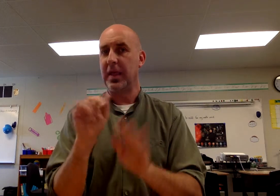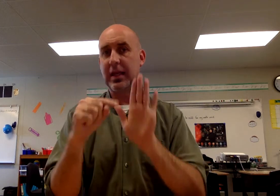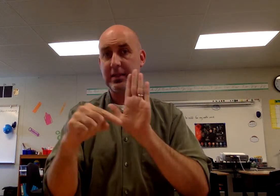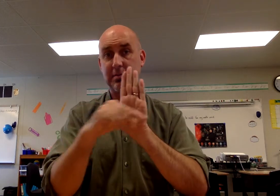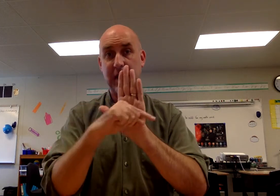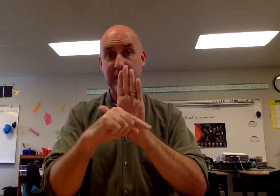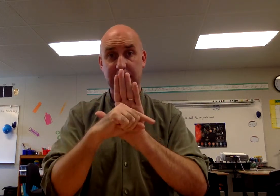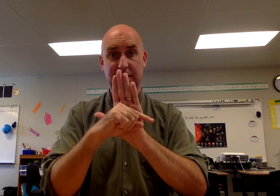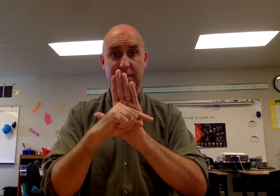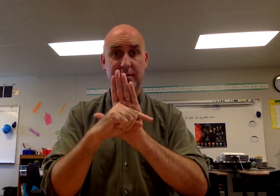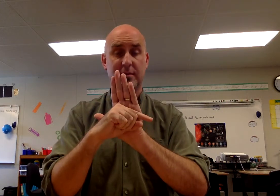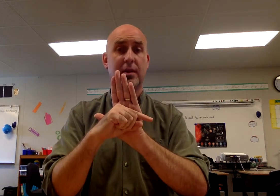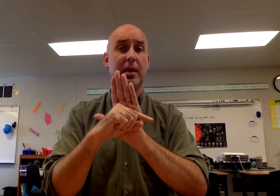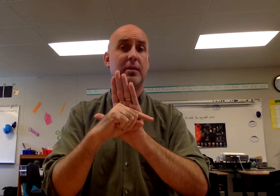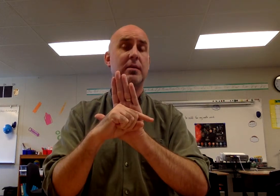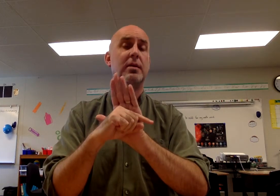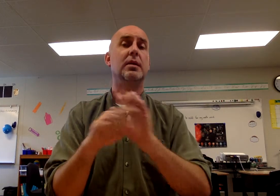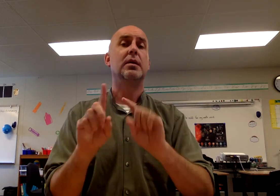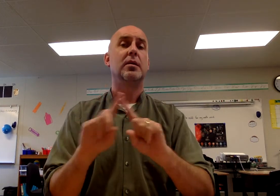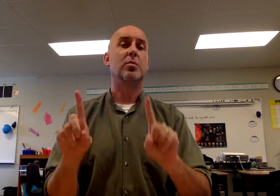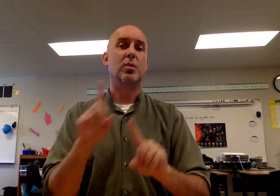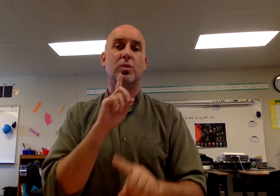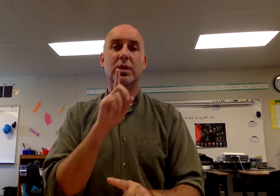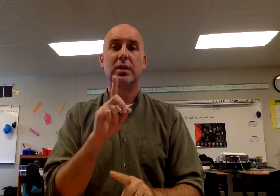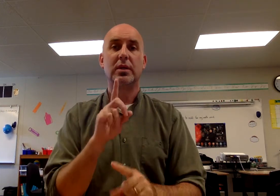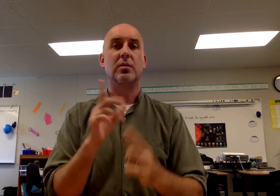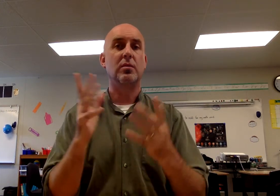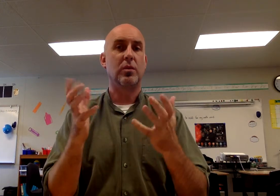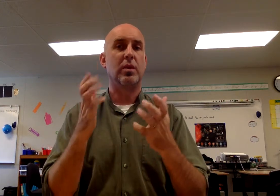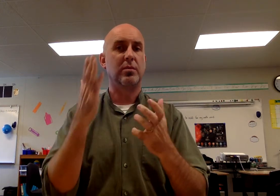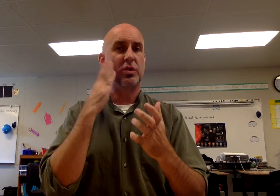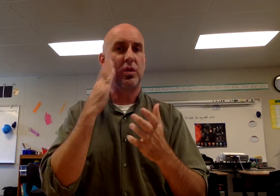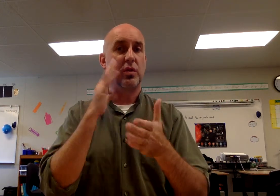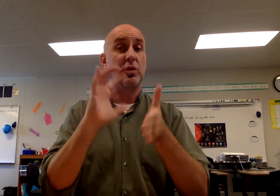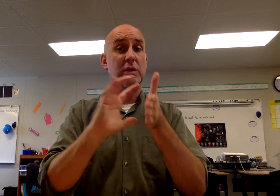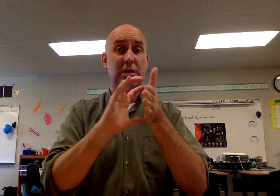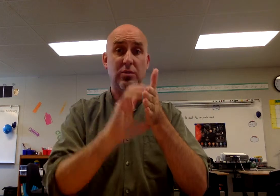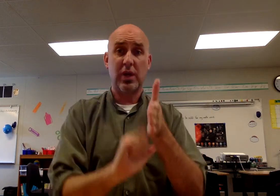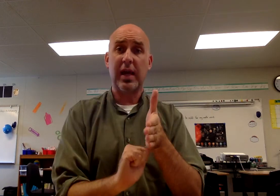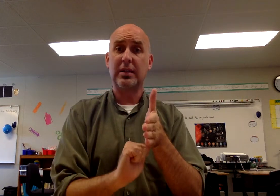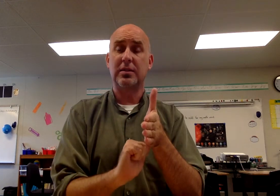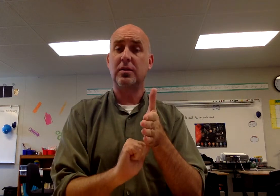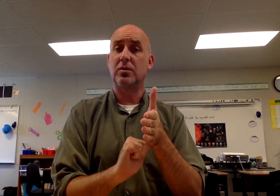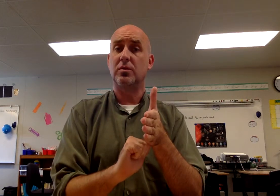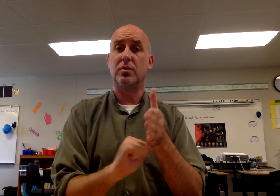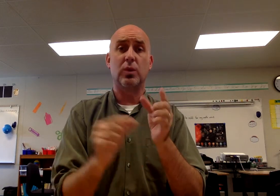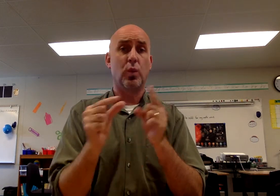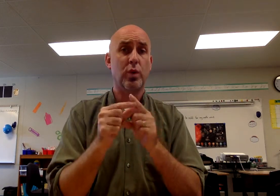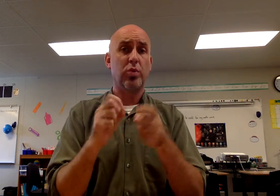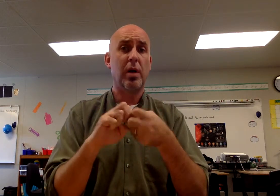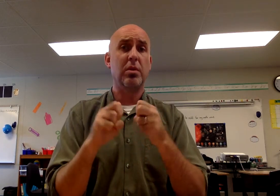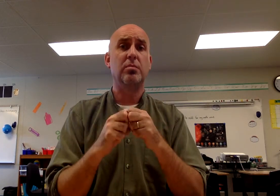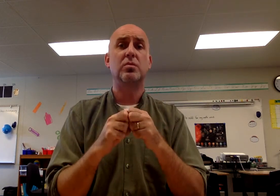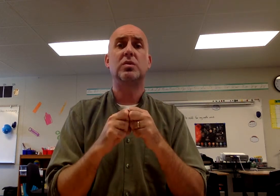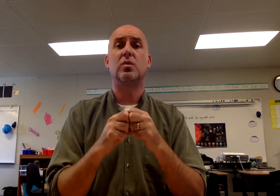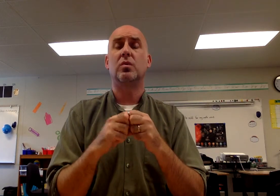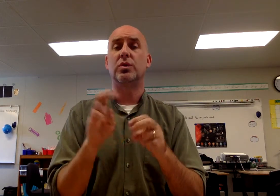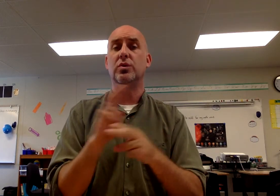as minus. Okay? But really, we want them to know that you can subtract, during word problems, or when you're